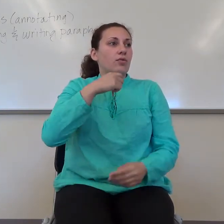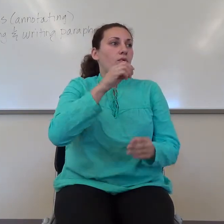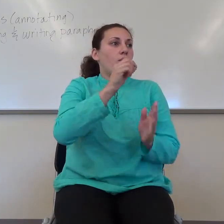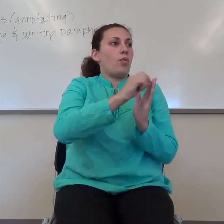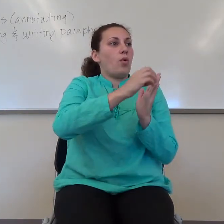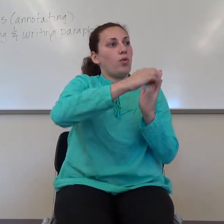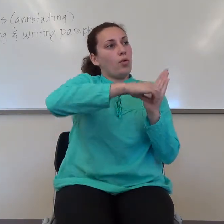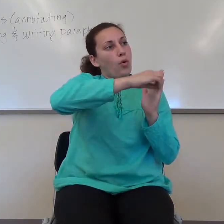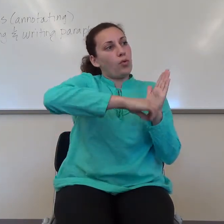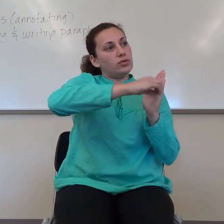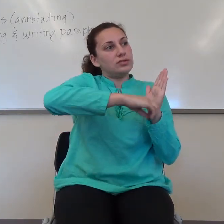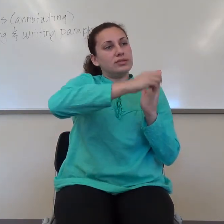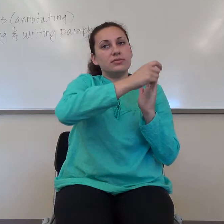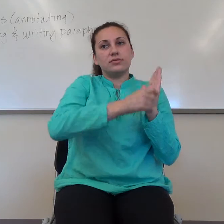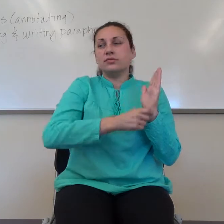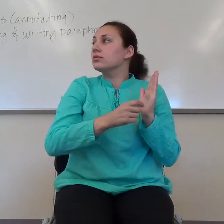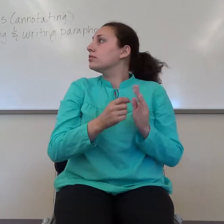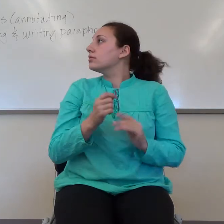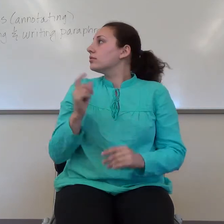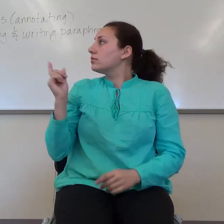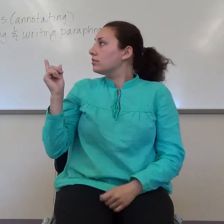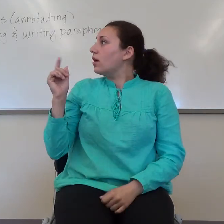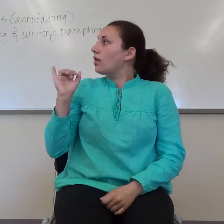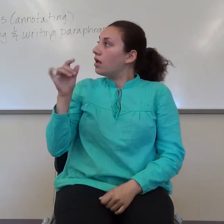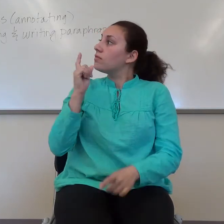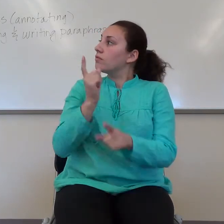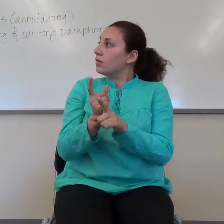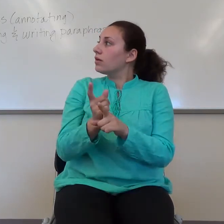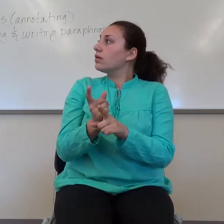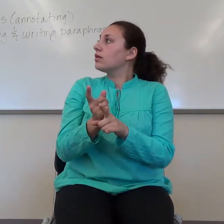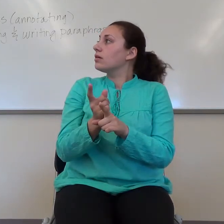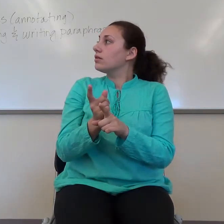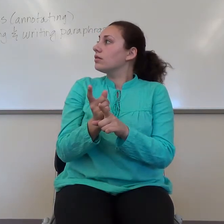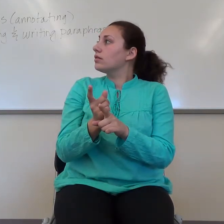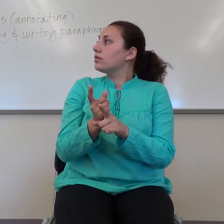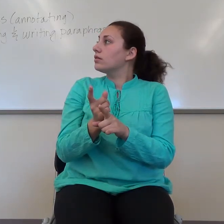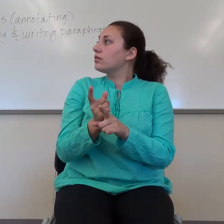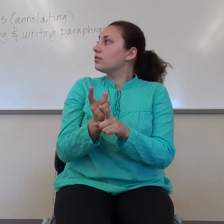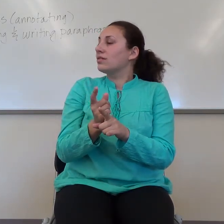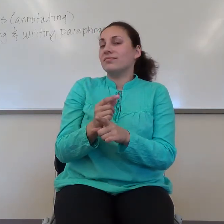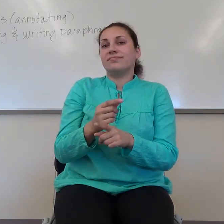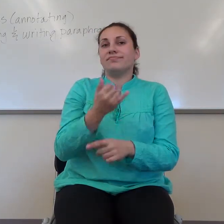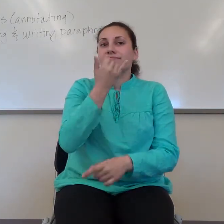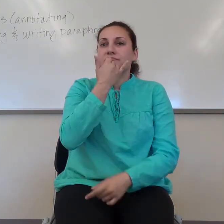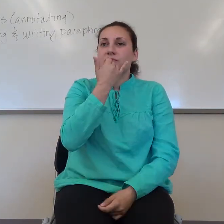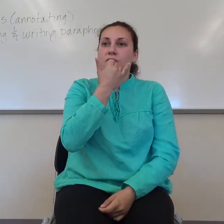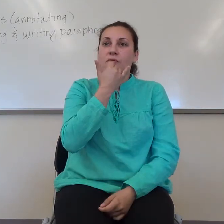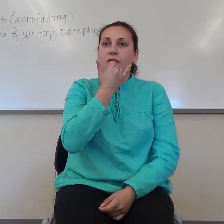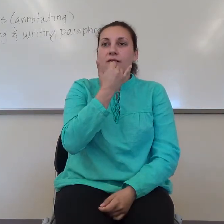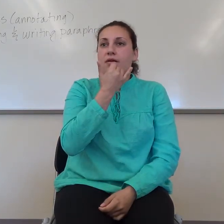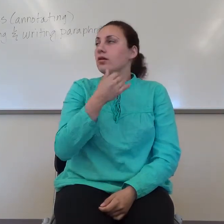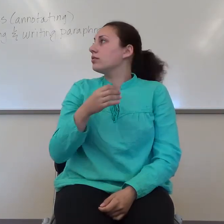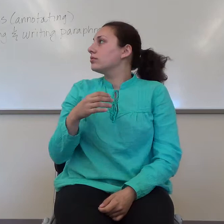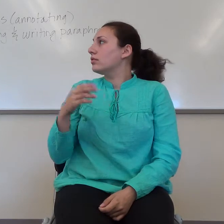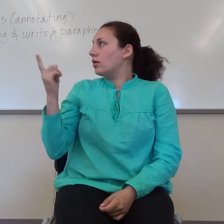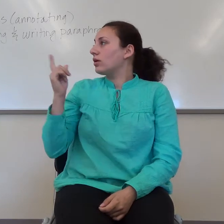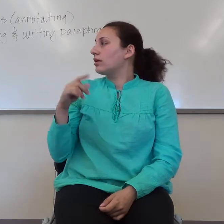This, on some of them, this was right. Yeah, this person backed up, that was good, and figured it